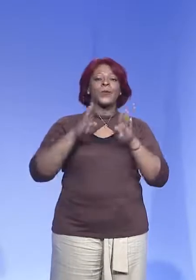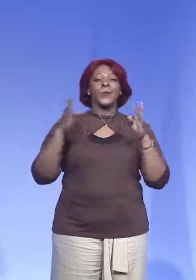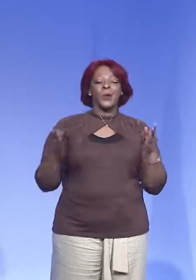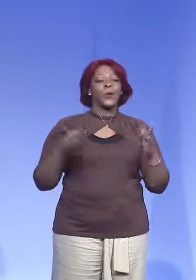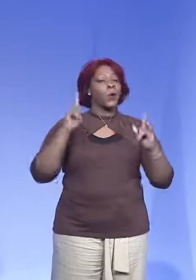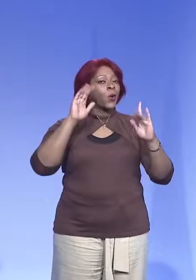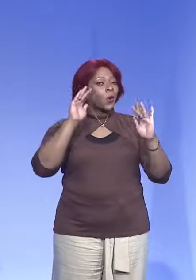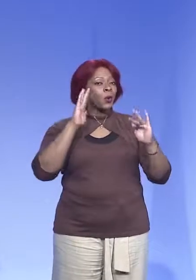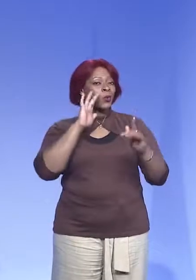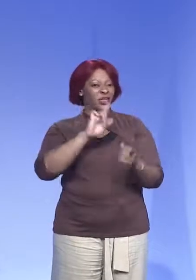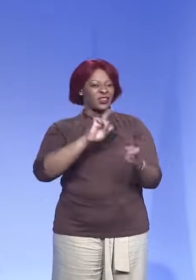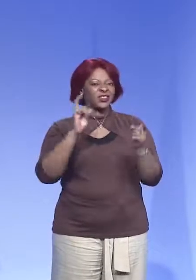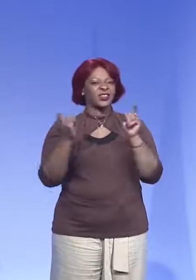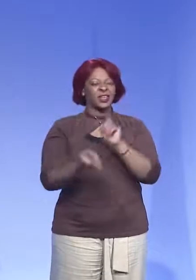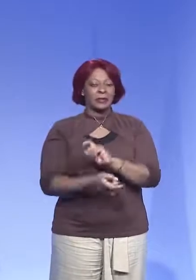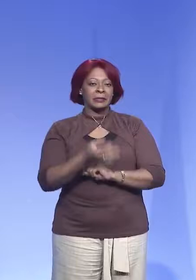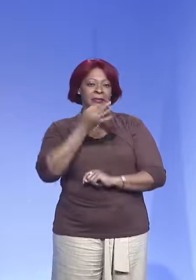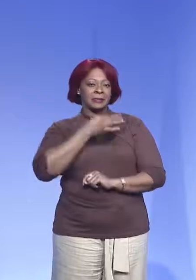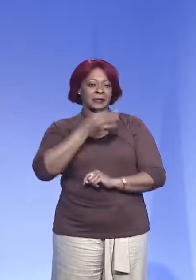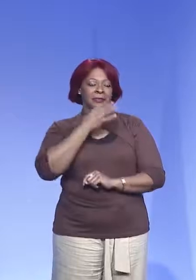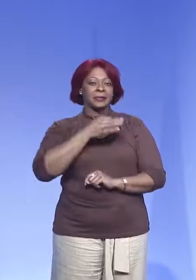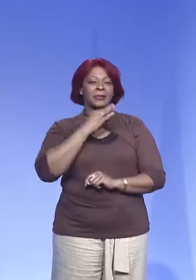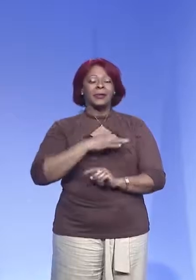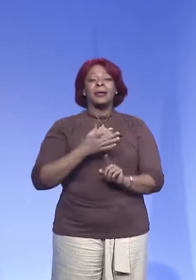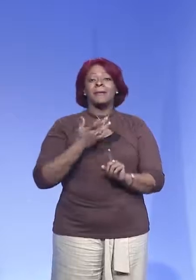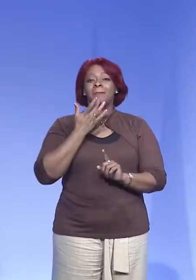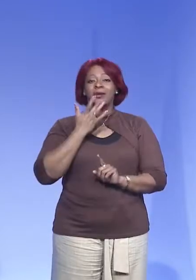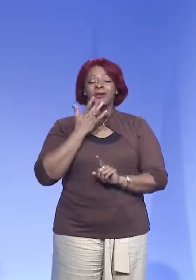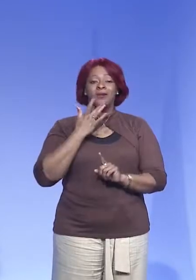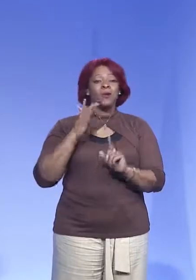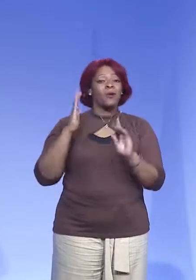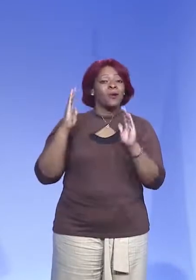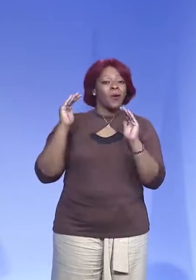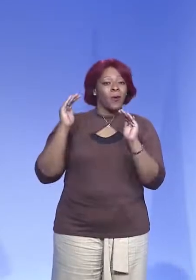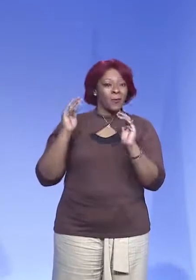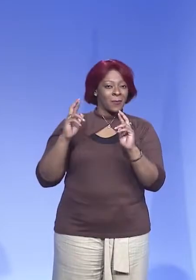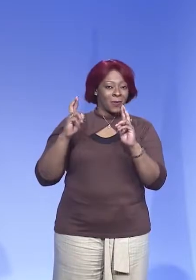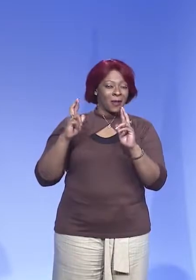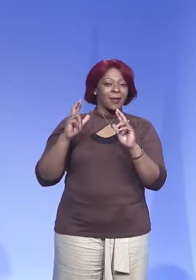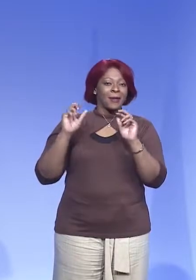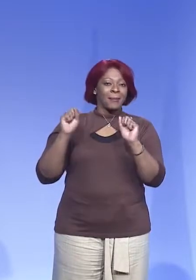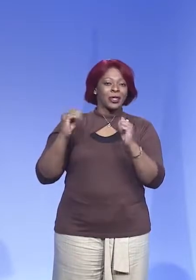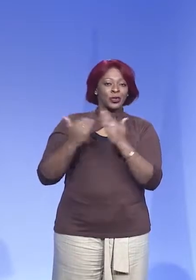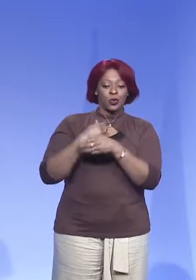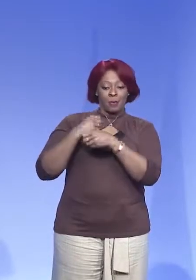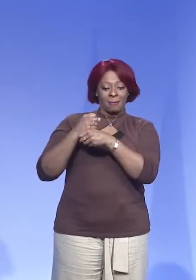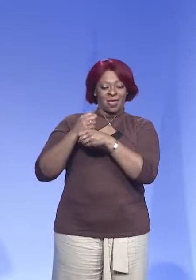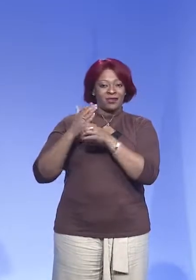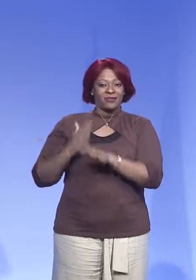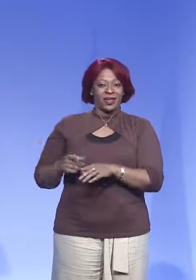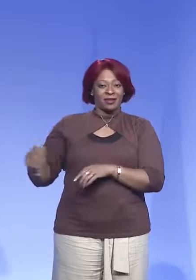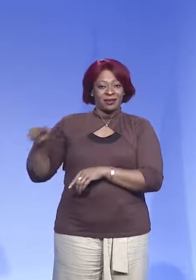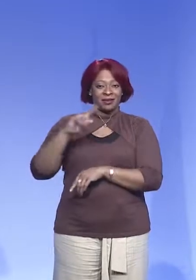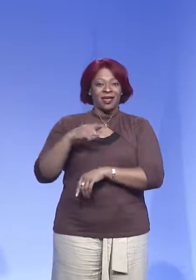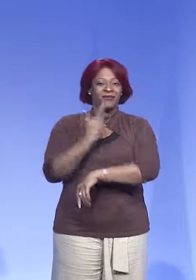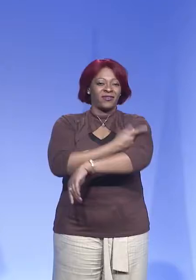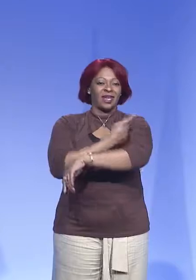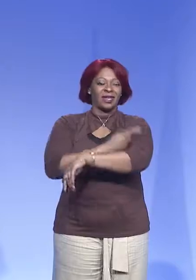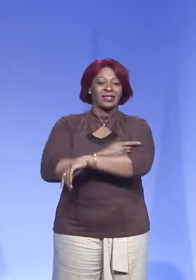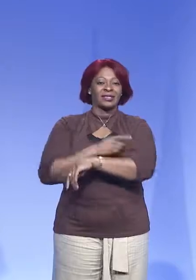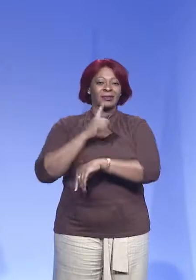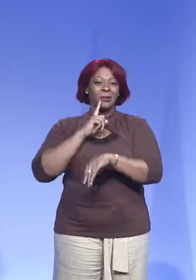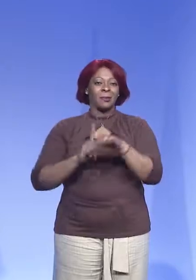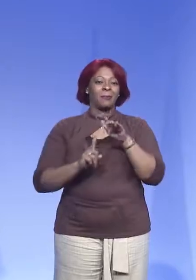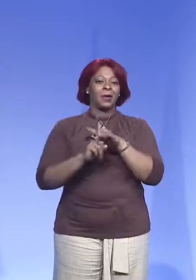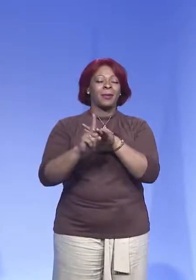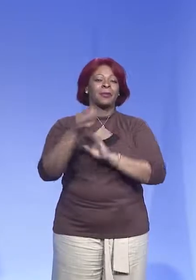things will change here relatively soon, particularly hopeful because of the prospect of new manufacturers of the vaccine coming online.